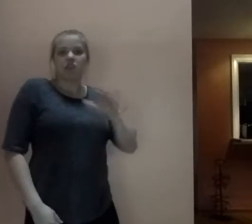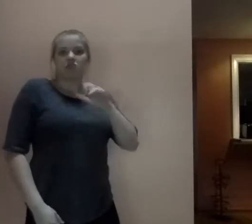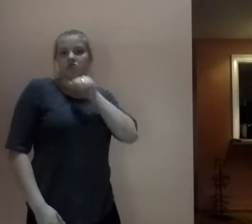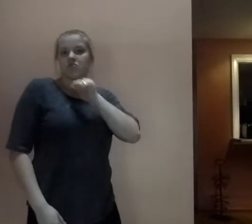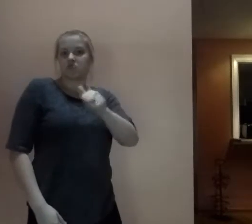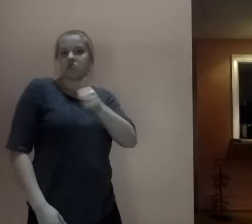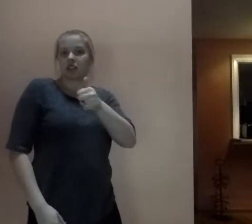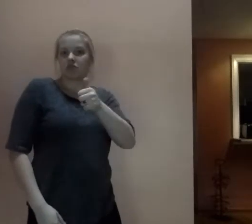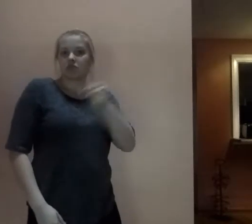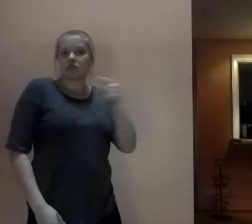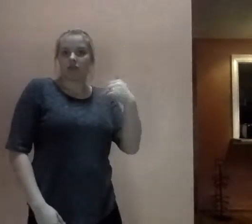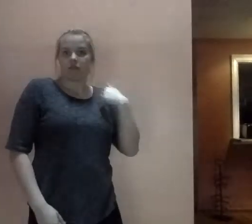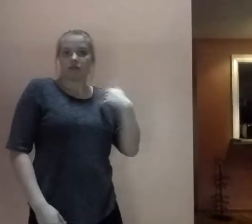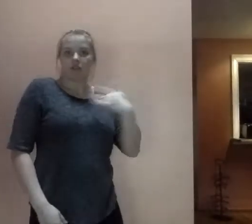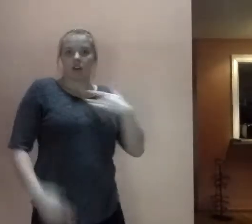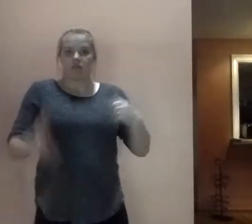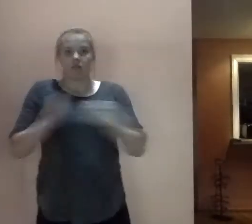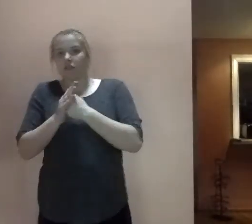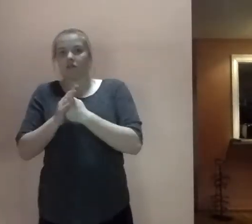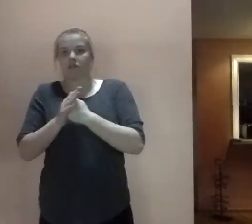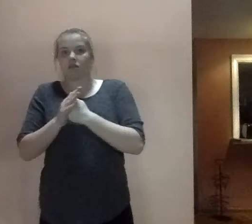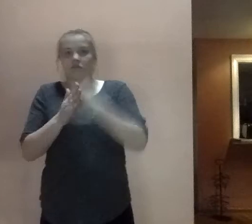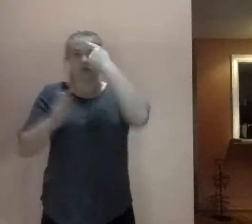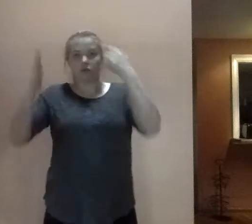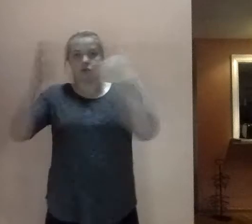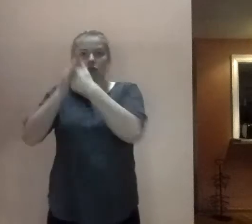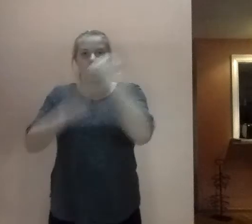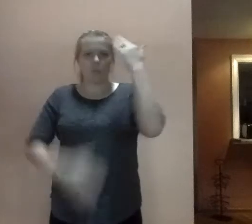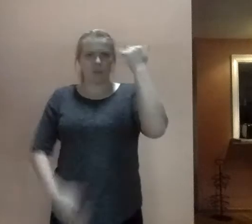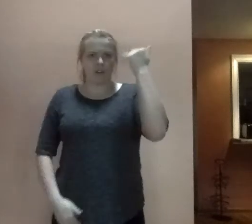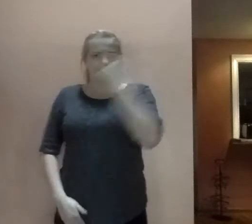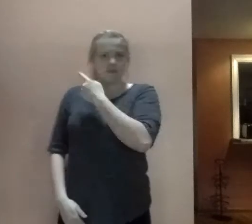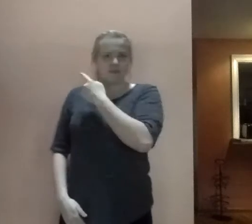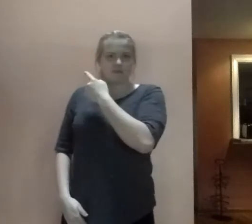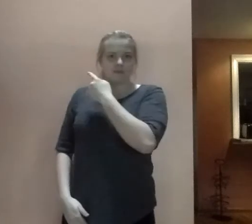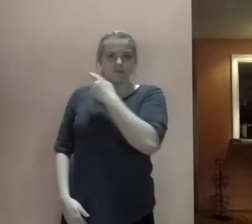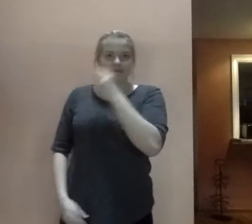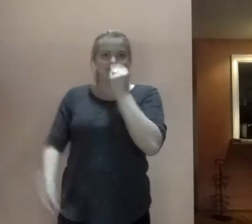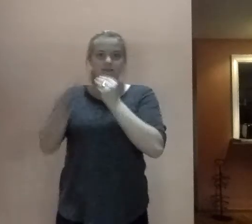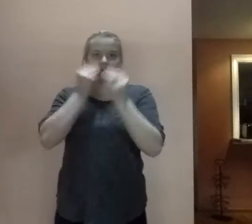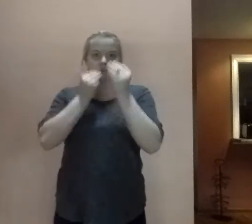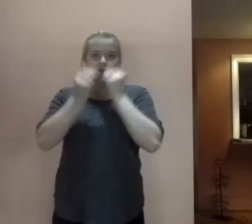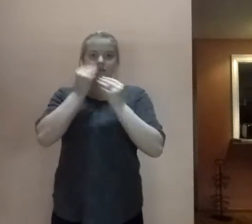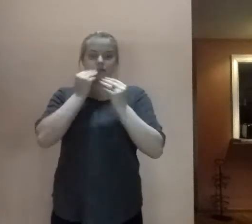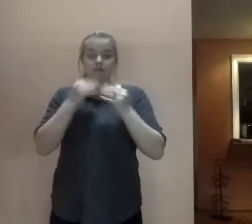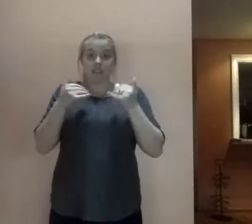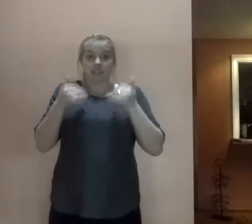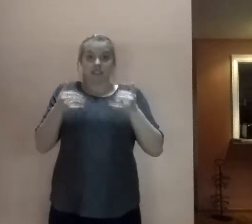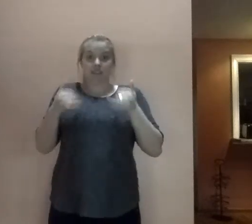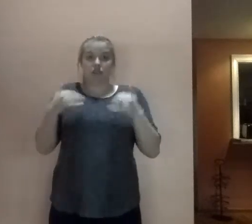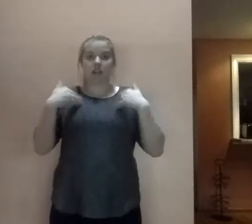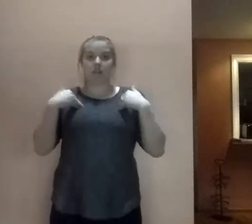to heart attacks, strokes. Here in American medicine, we operate from the disease model. We are in the business